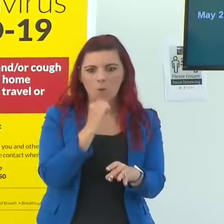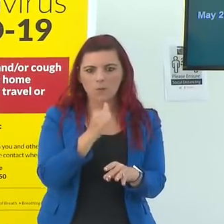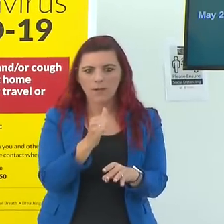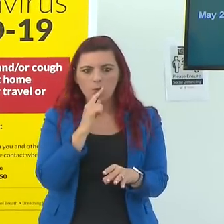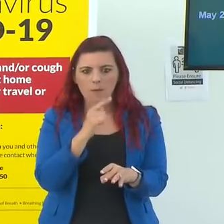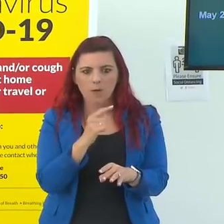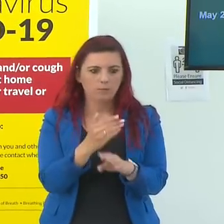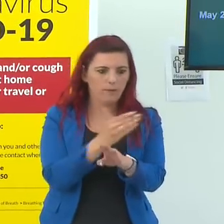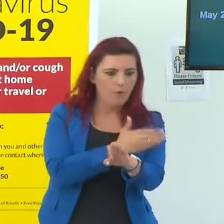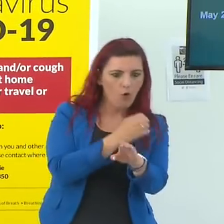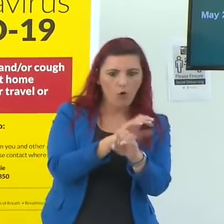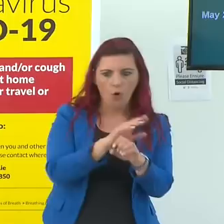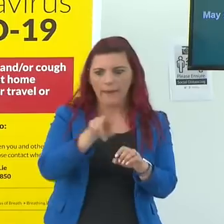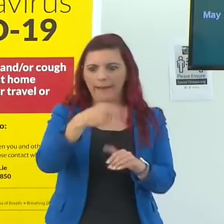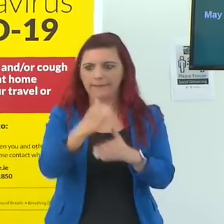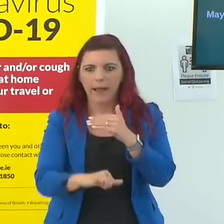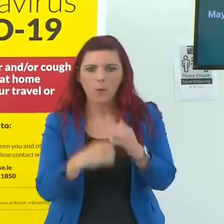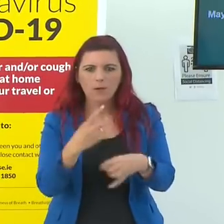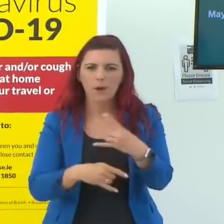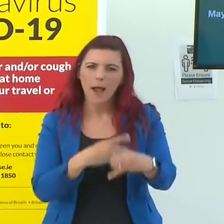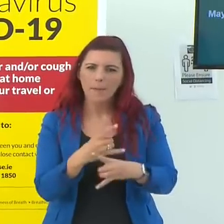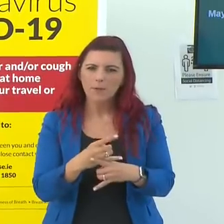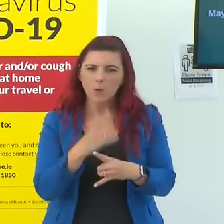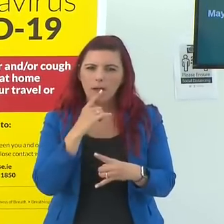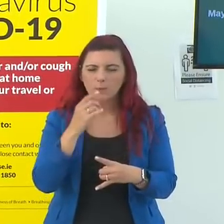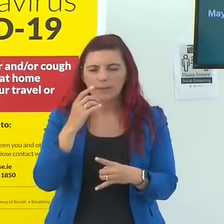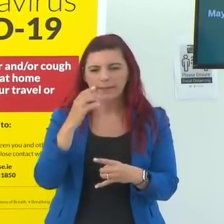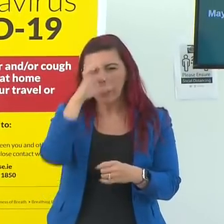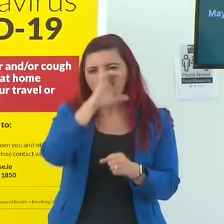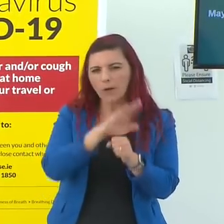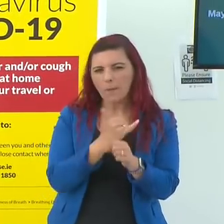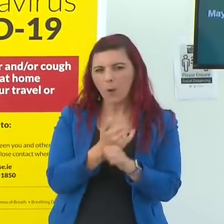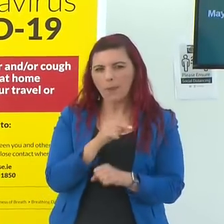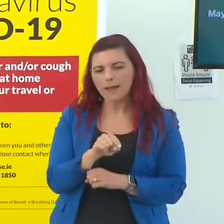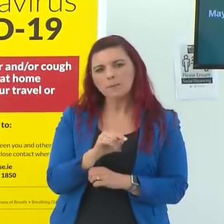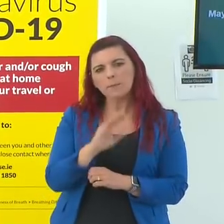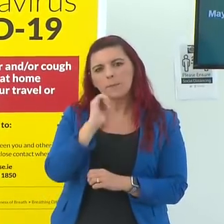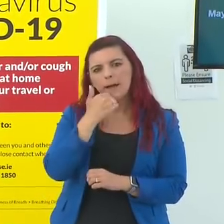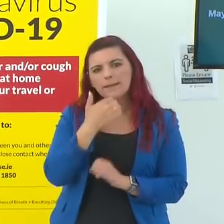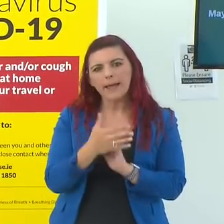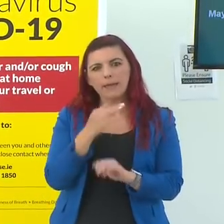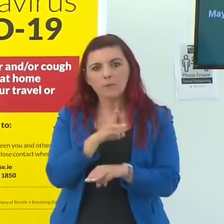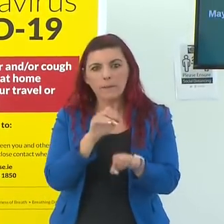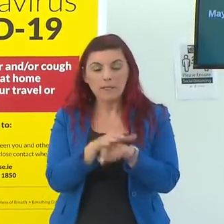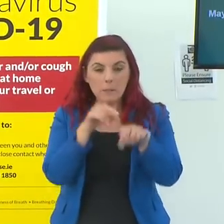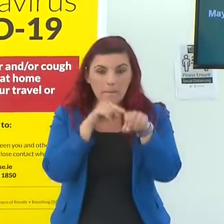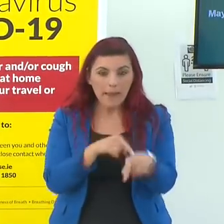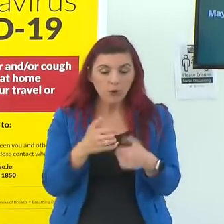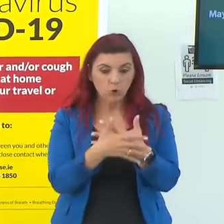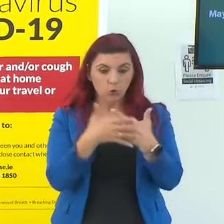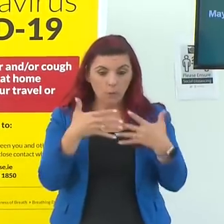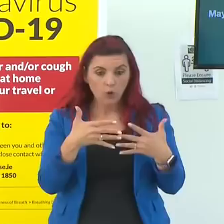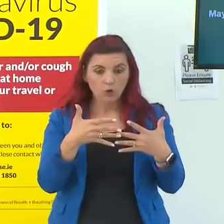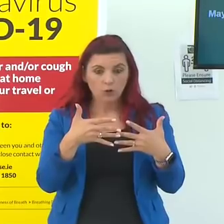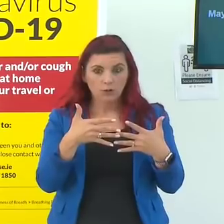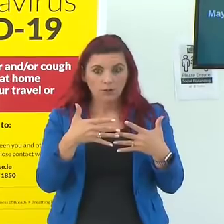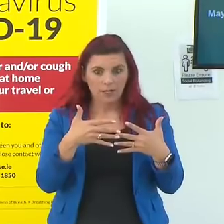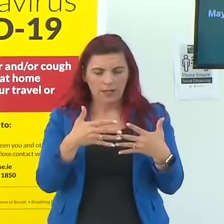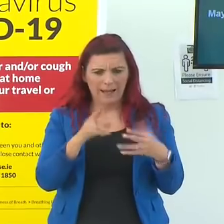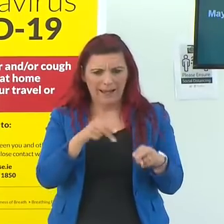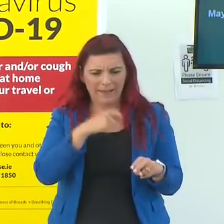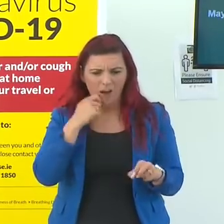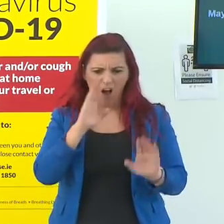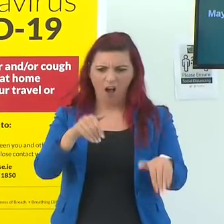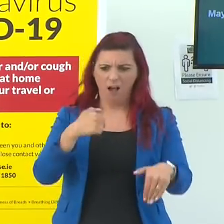about the following day. So it can, in that context, if people lean too much into it, provide false assurance and